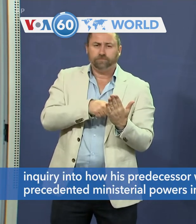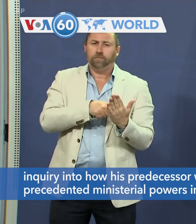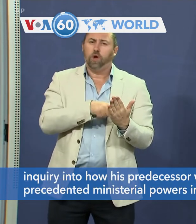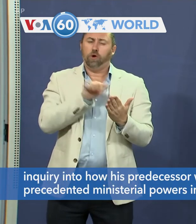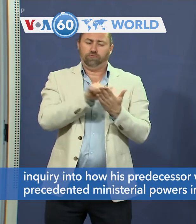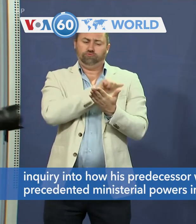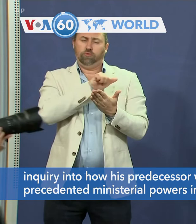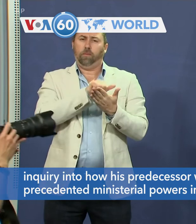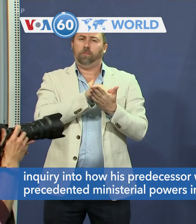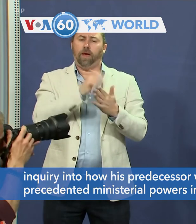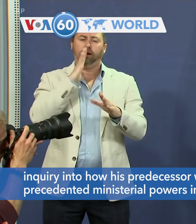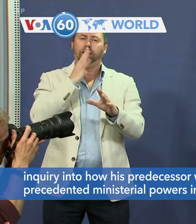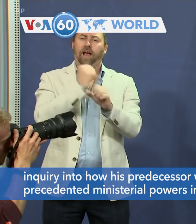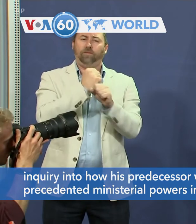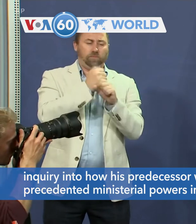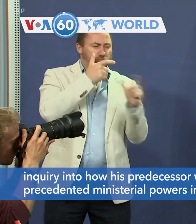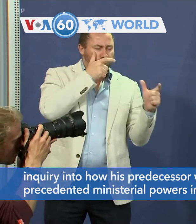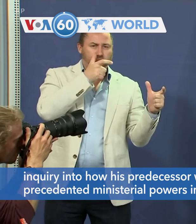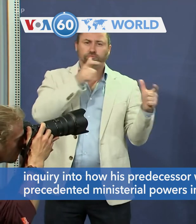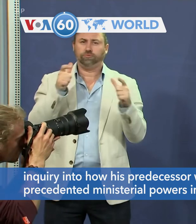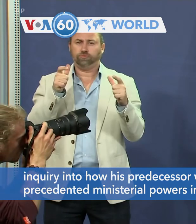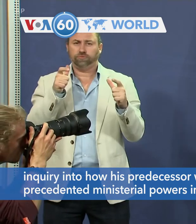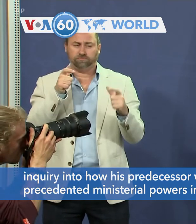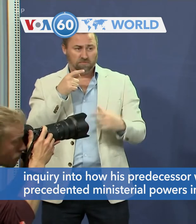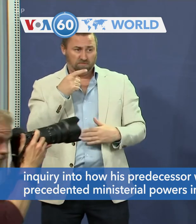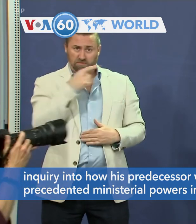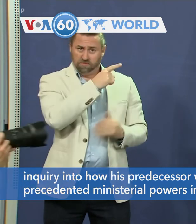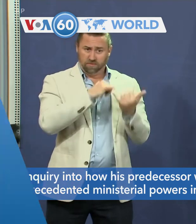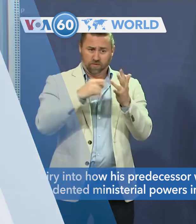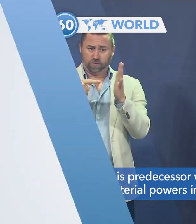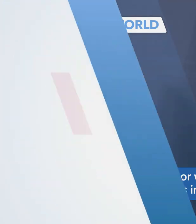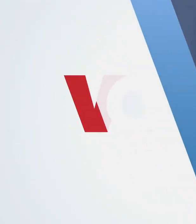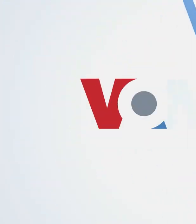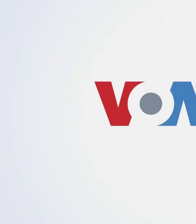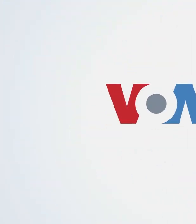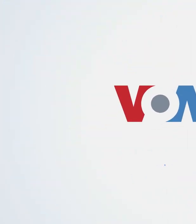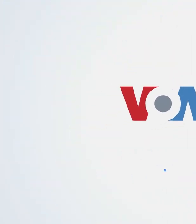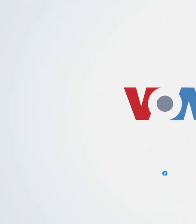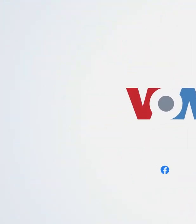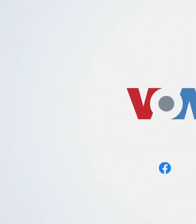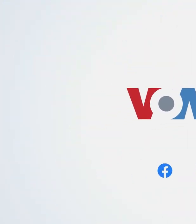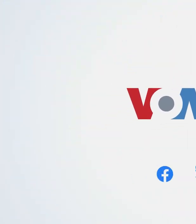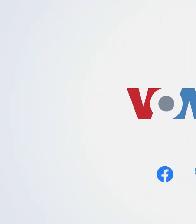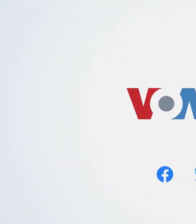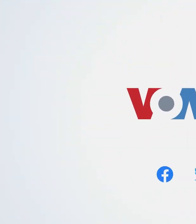government are fundamentally undermined by the actions of the former government."